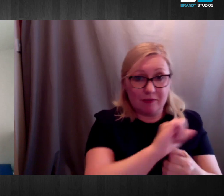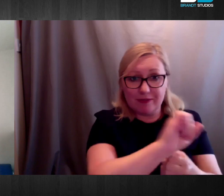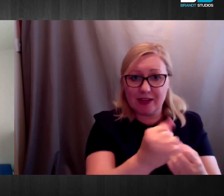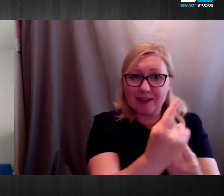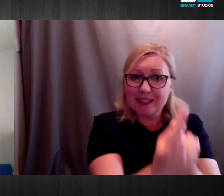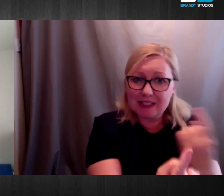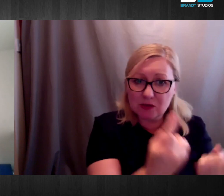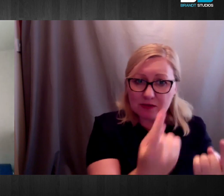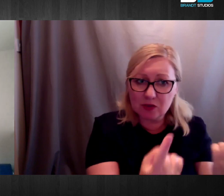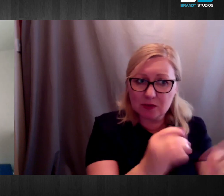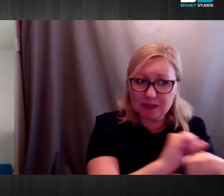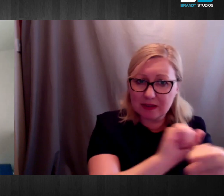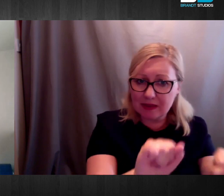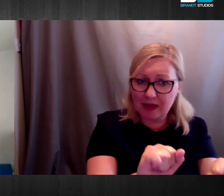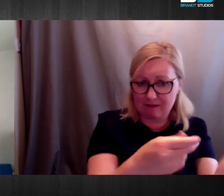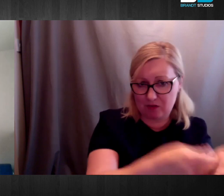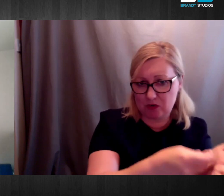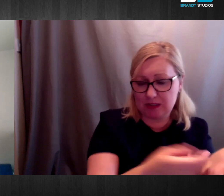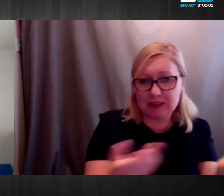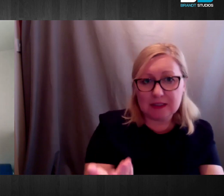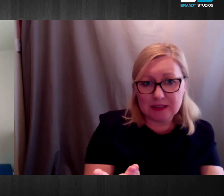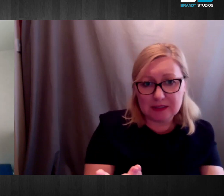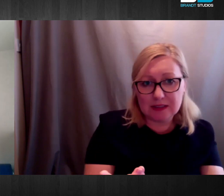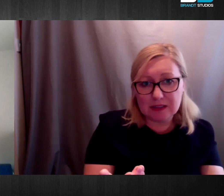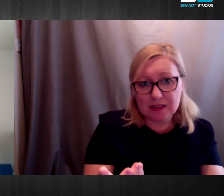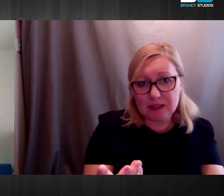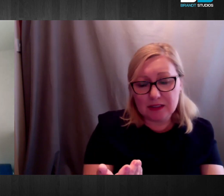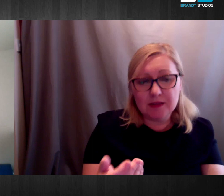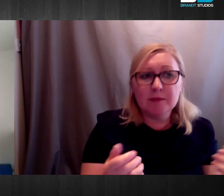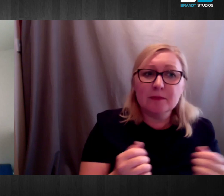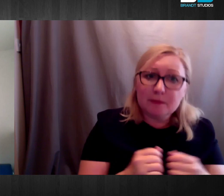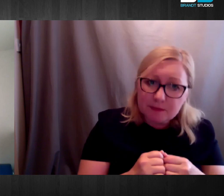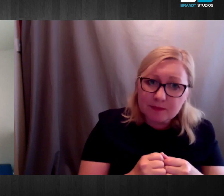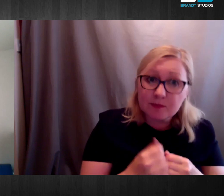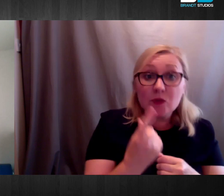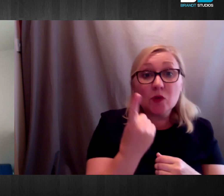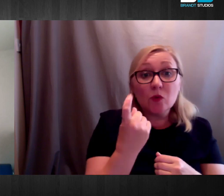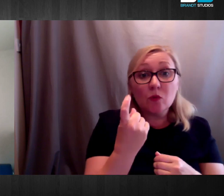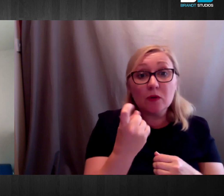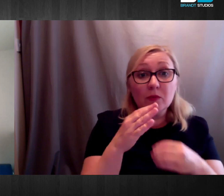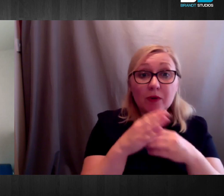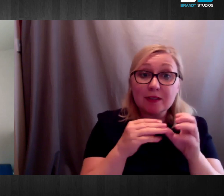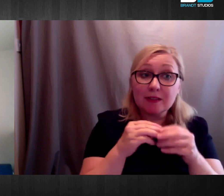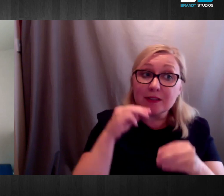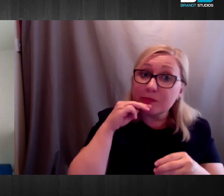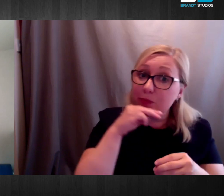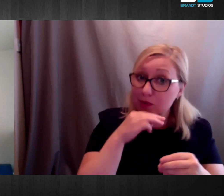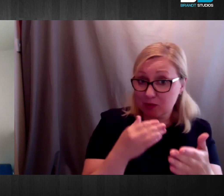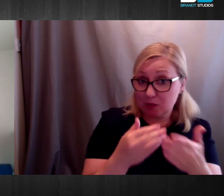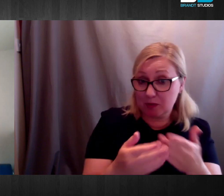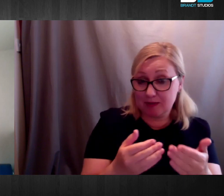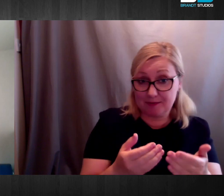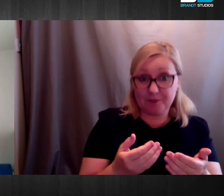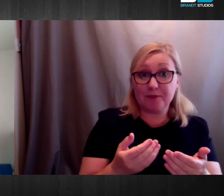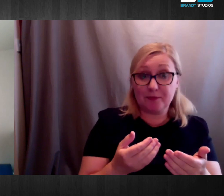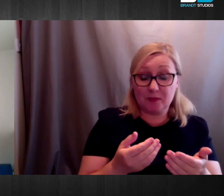find ourselves in there. Also, what we find very important was for our new awards that we